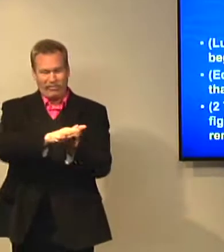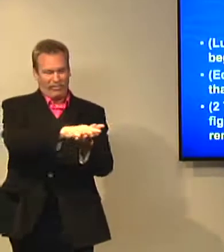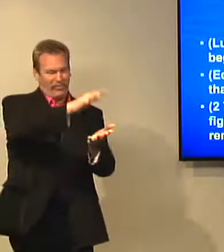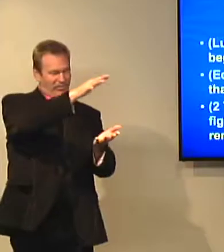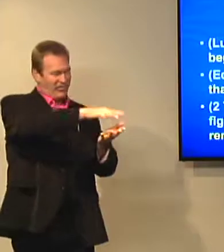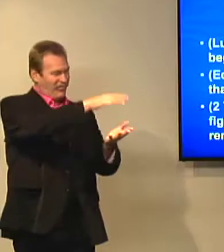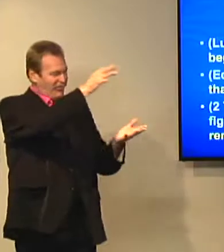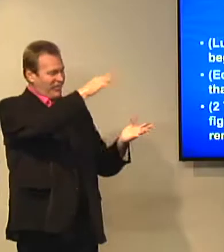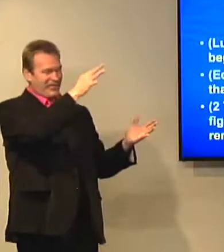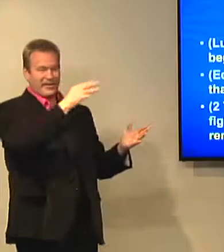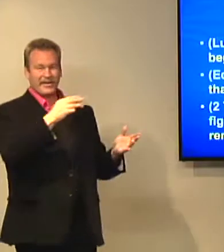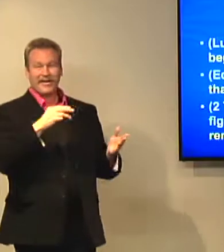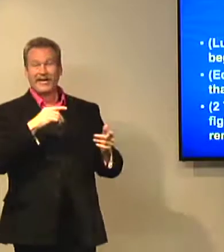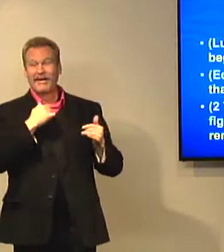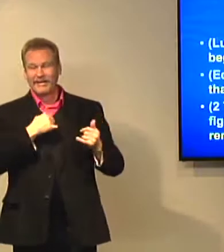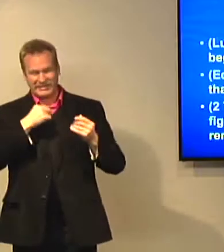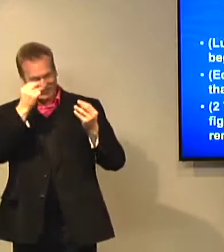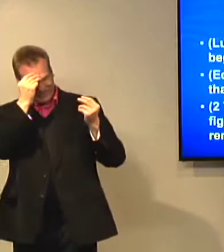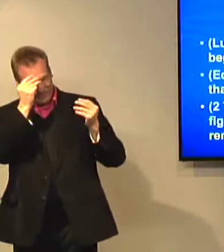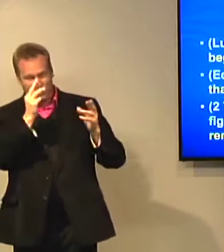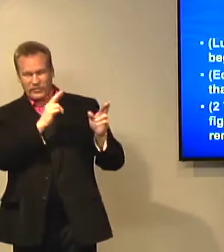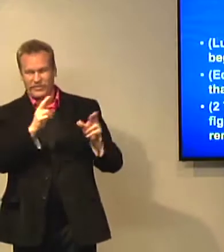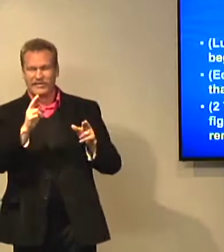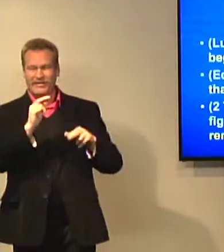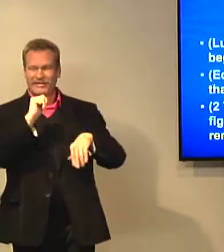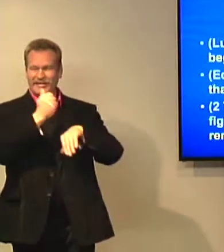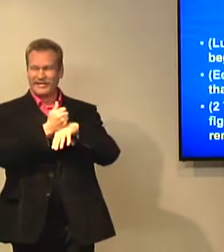know, I have tons of papers stacked up in my office.